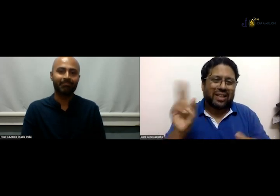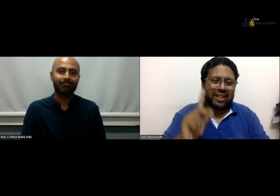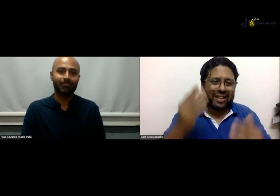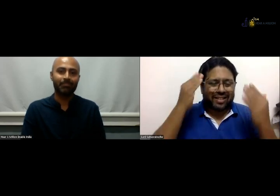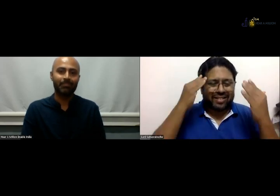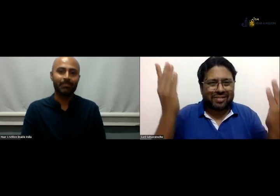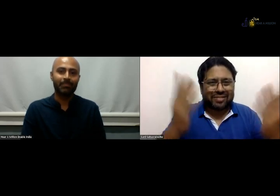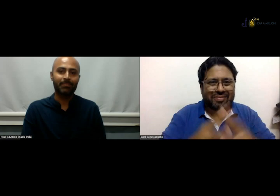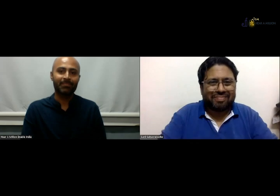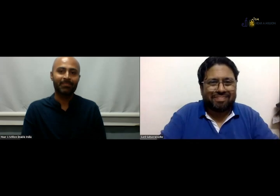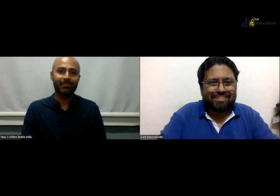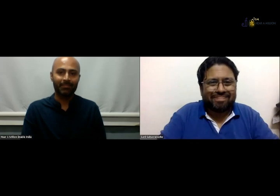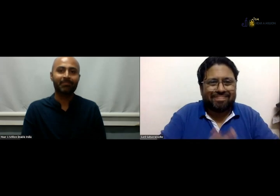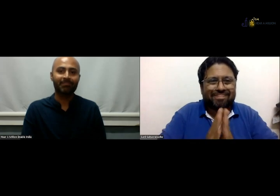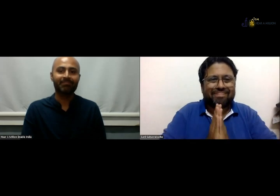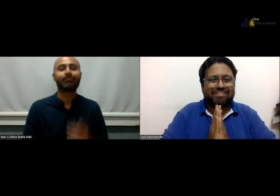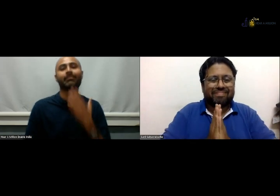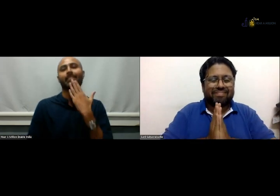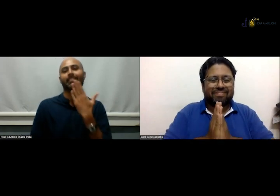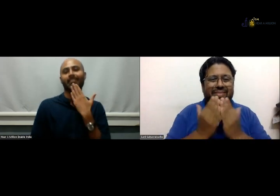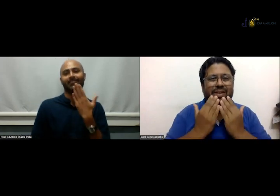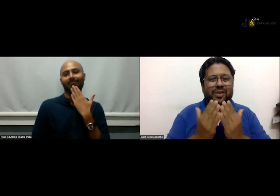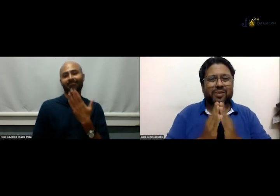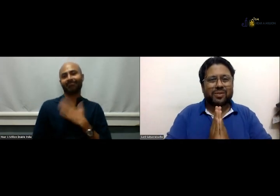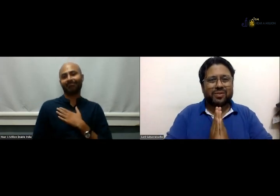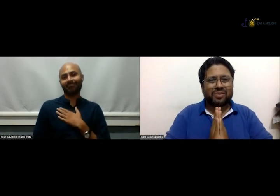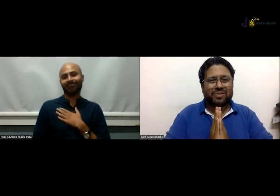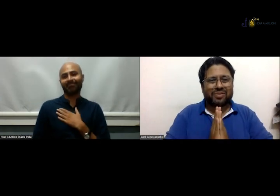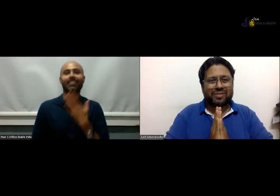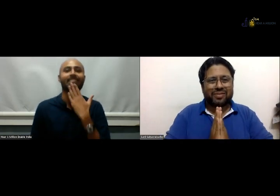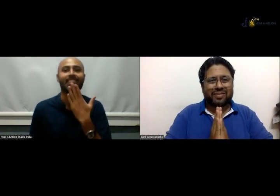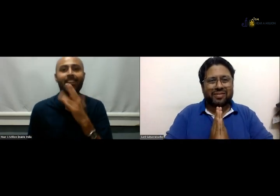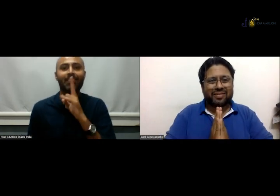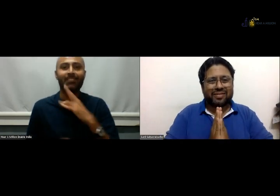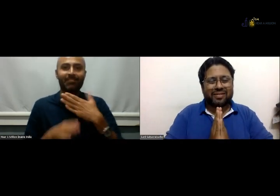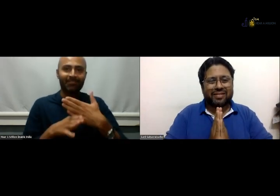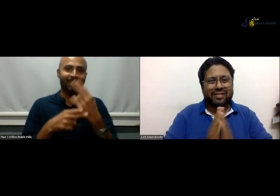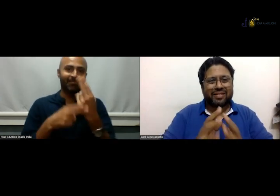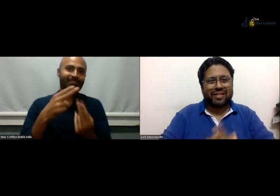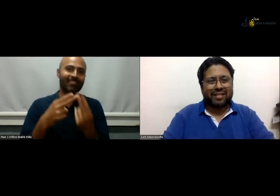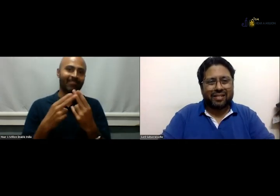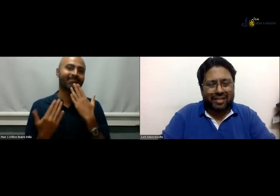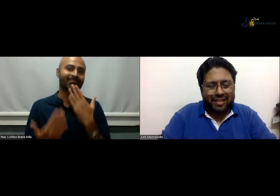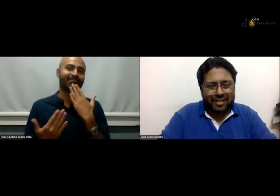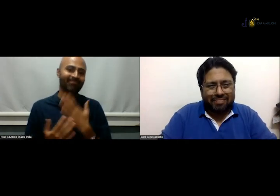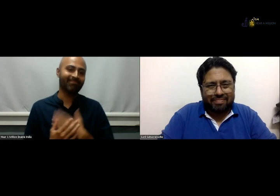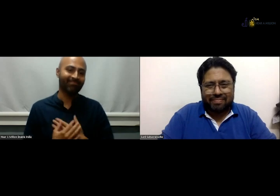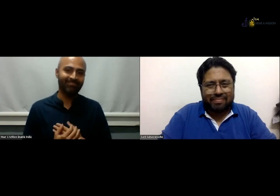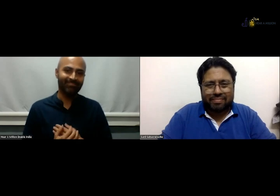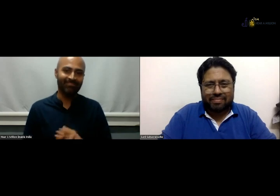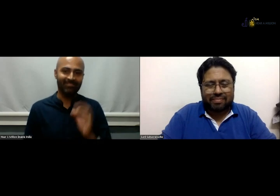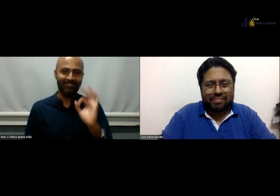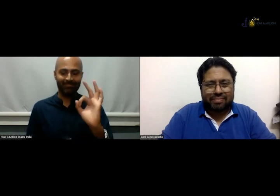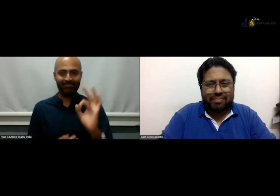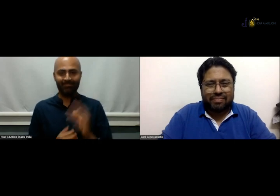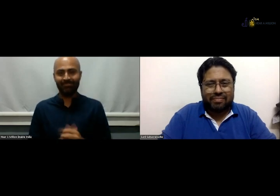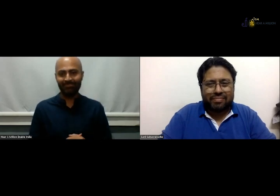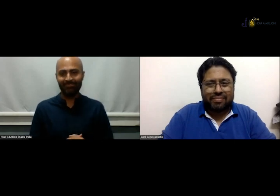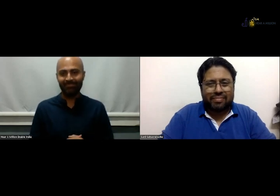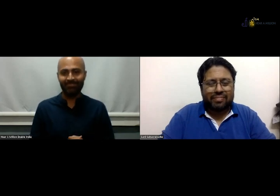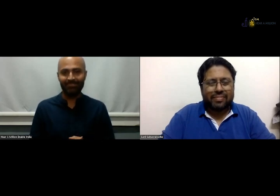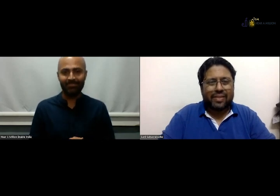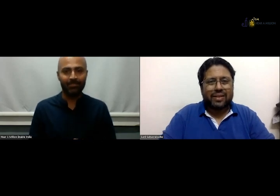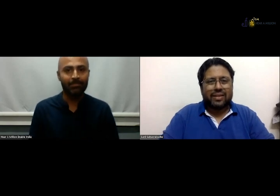her. And let's see, I'll meet her soon sometime again. Let's hope for that. My tributes